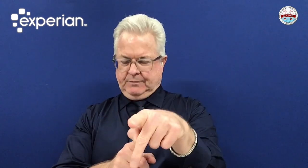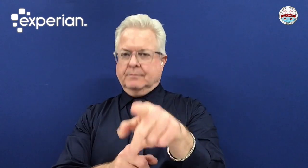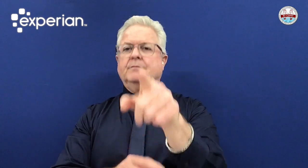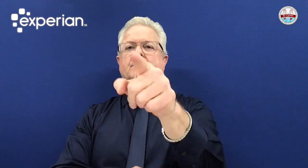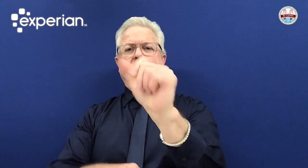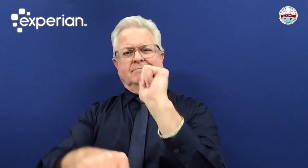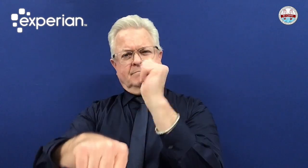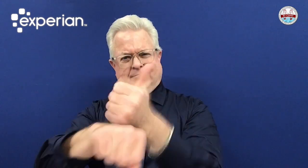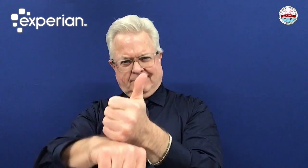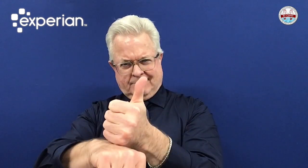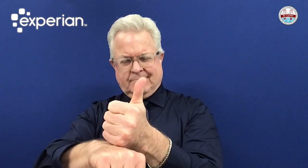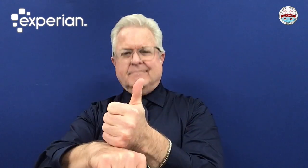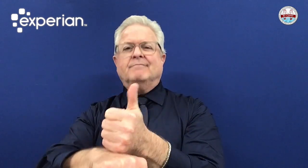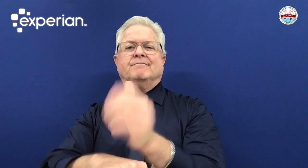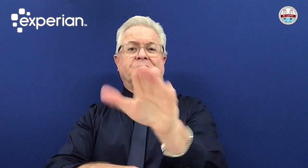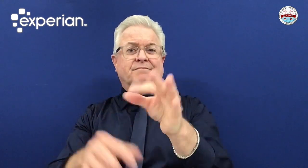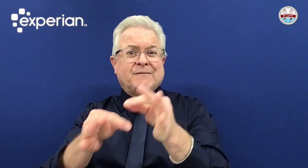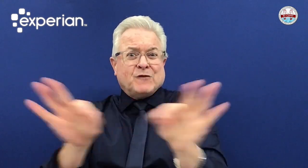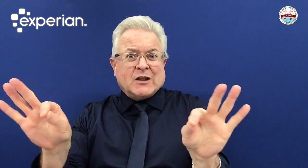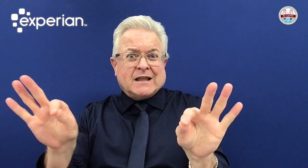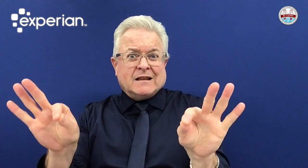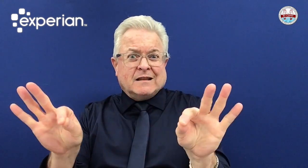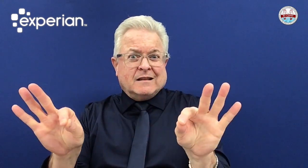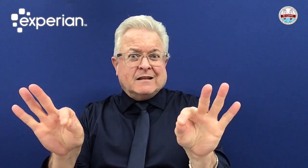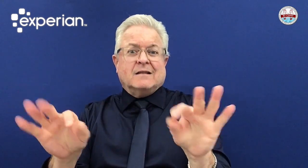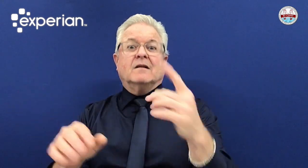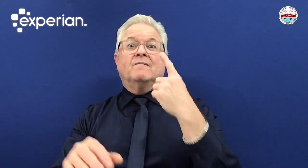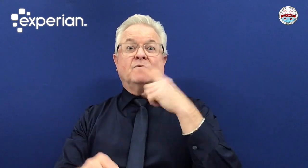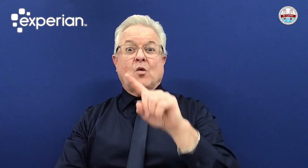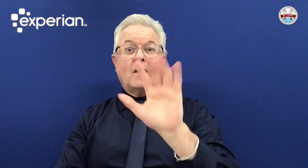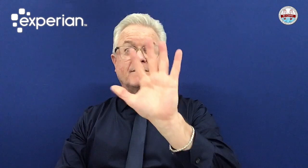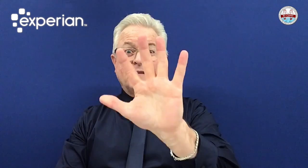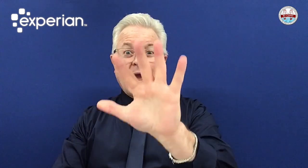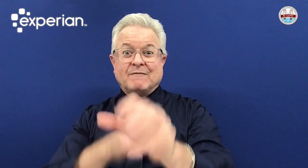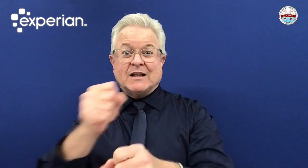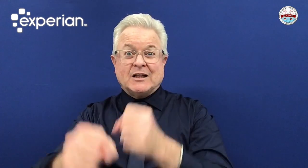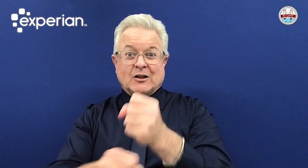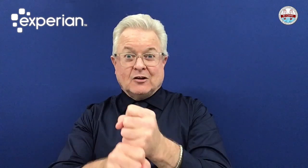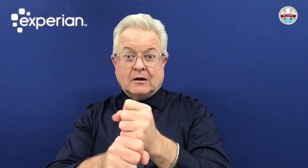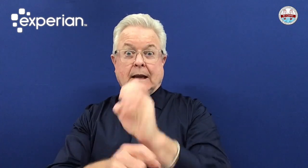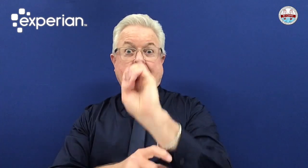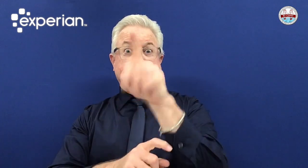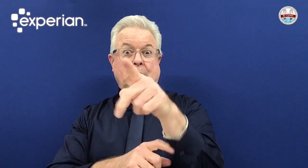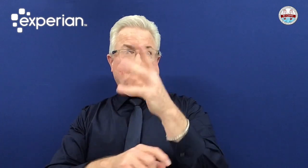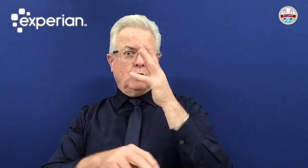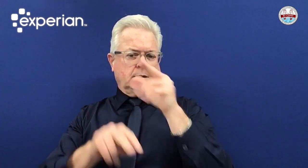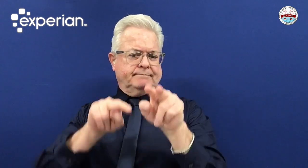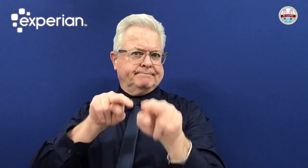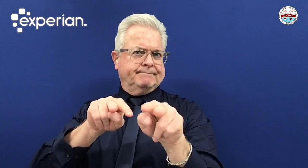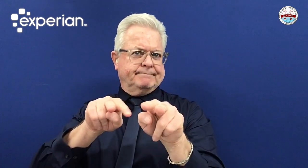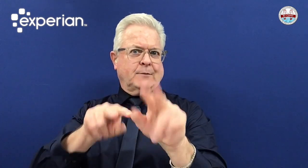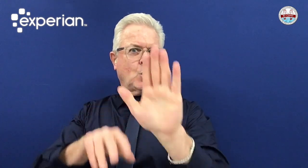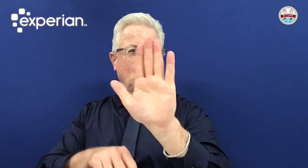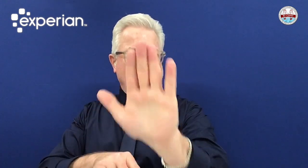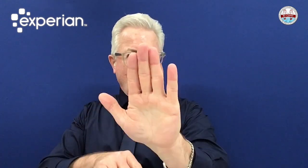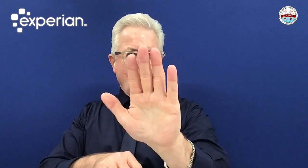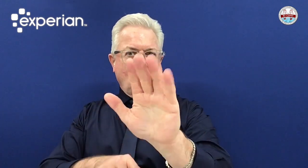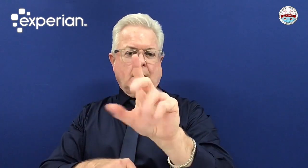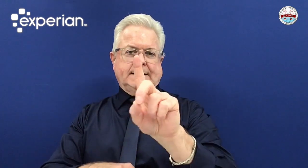The state of Rhode Island recommends Experian because they're offering free credit protection for 5 years. In other